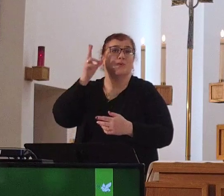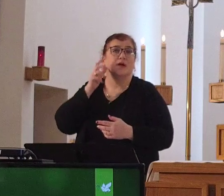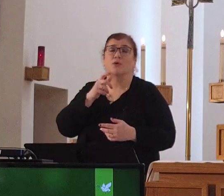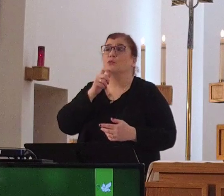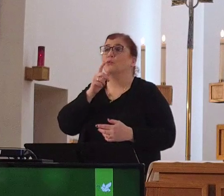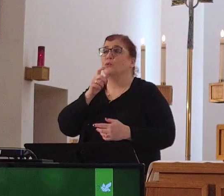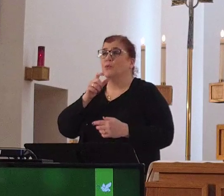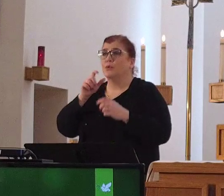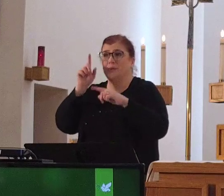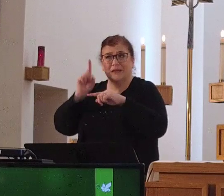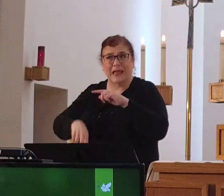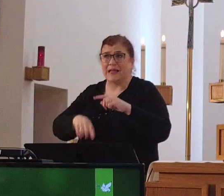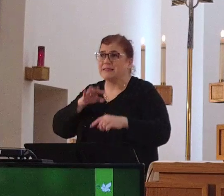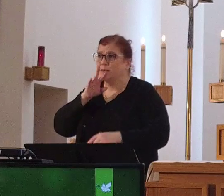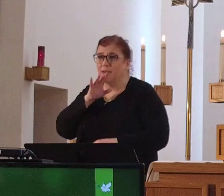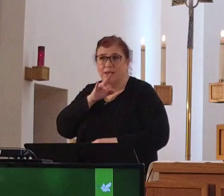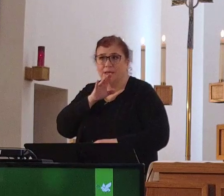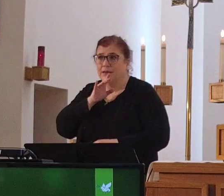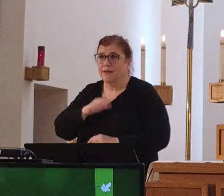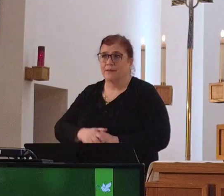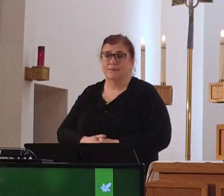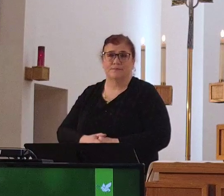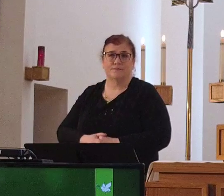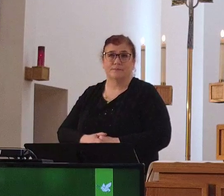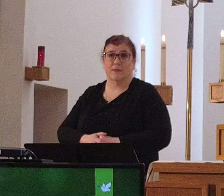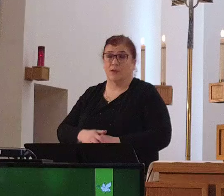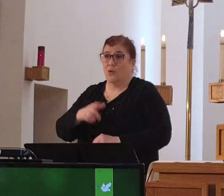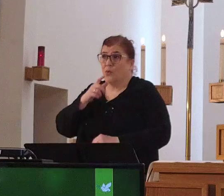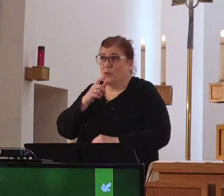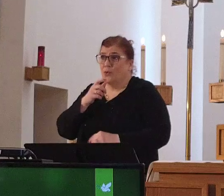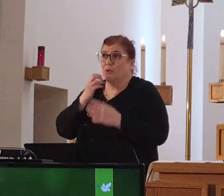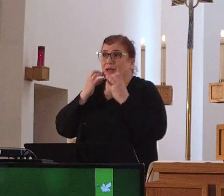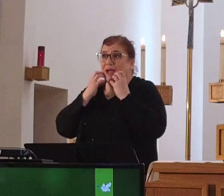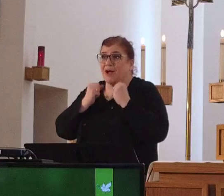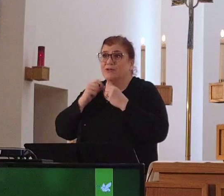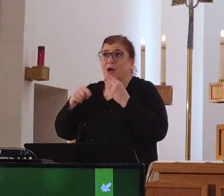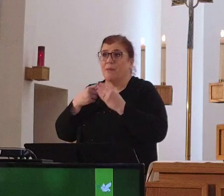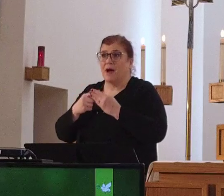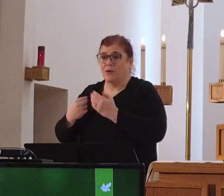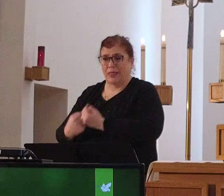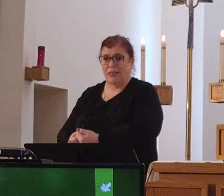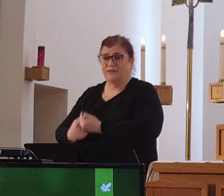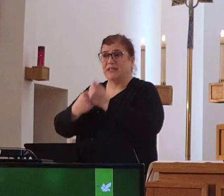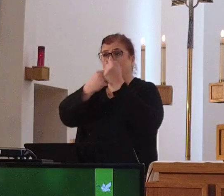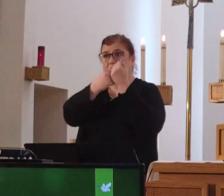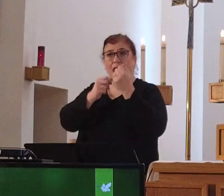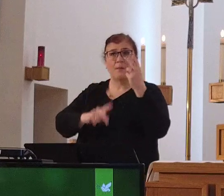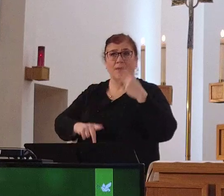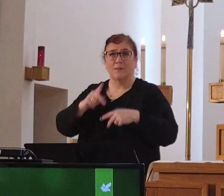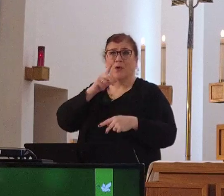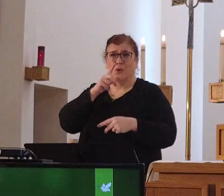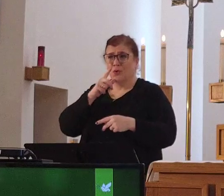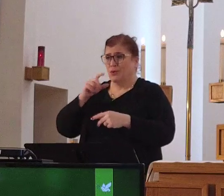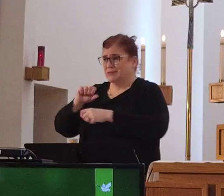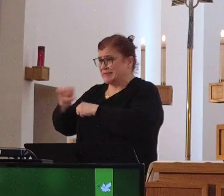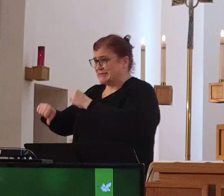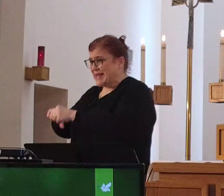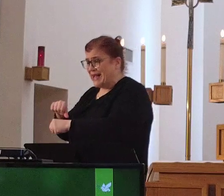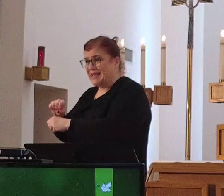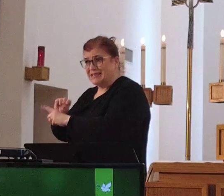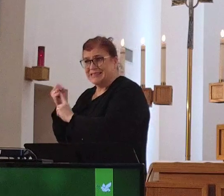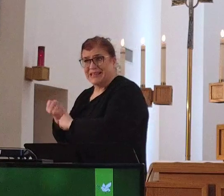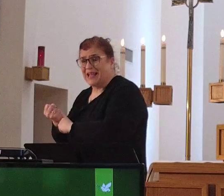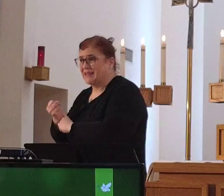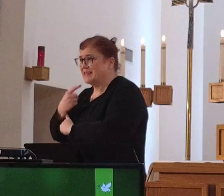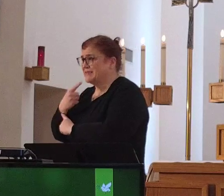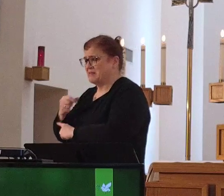who can't speak, who cares about lifting up those whom society has deemed